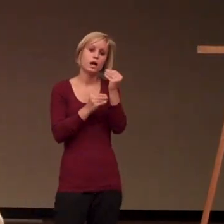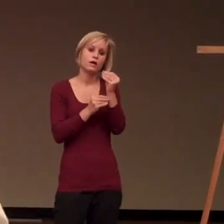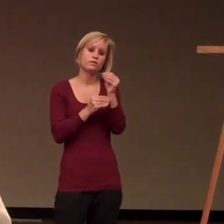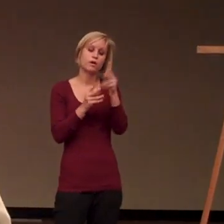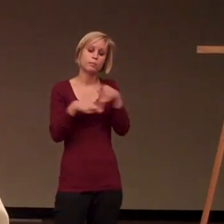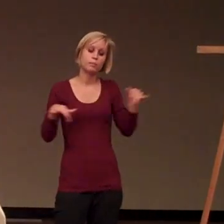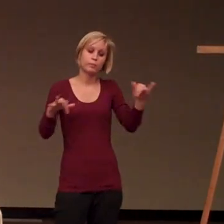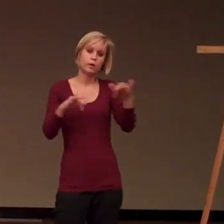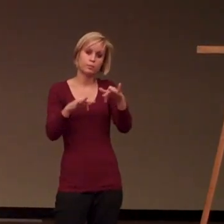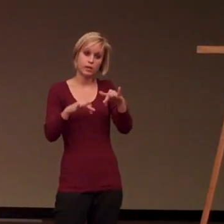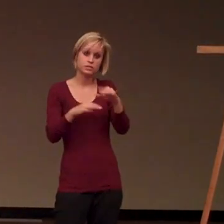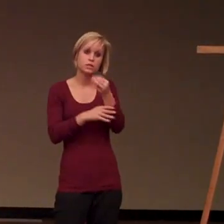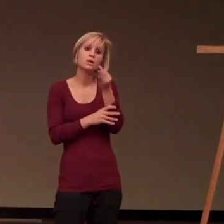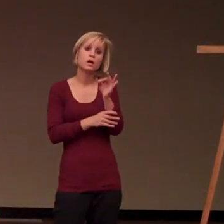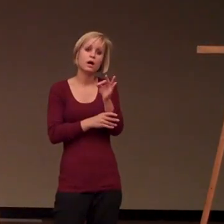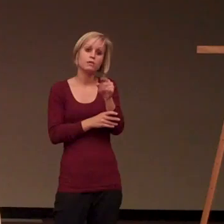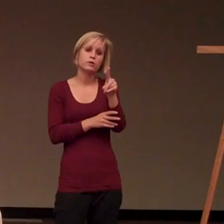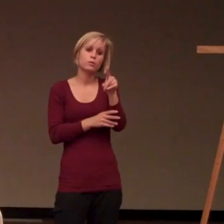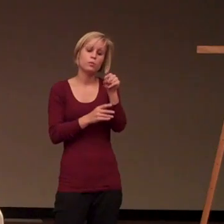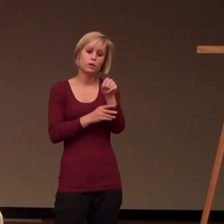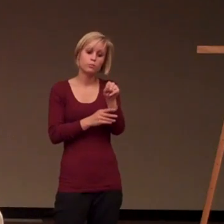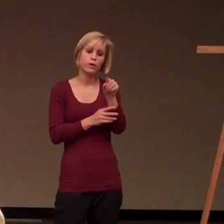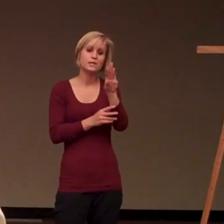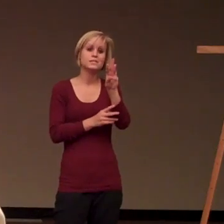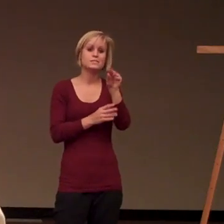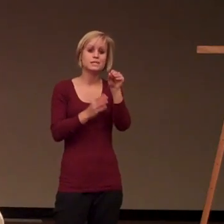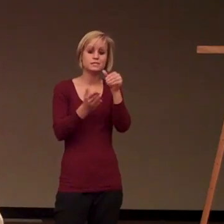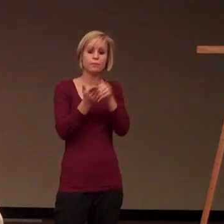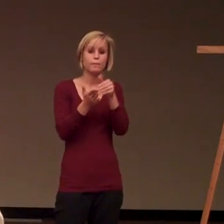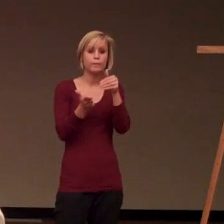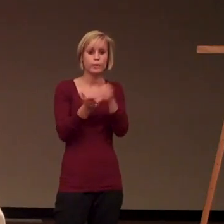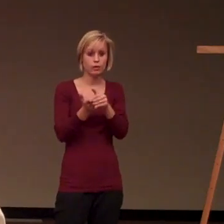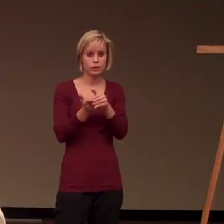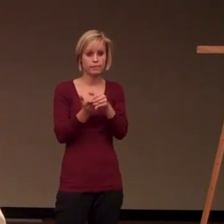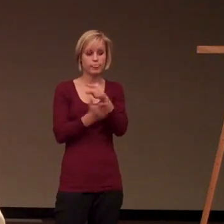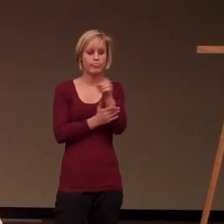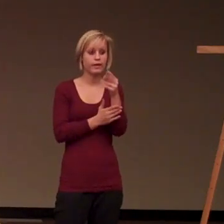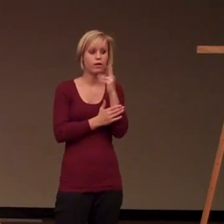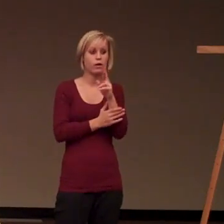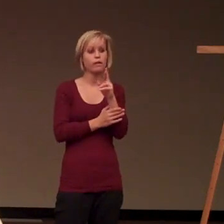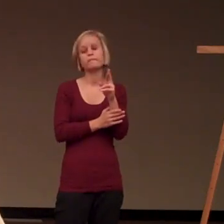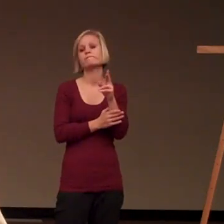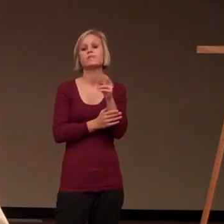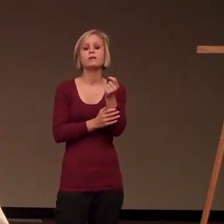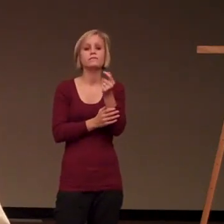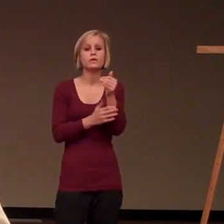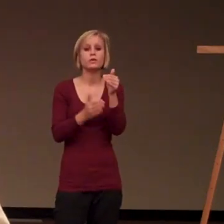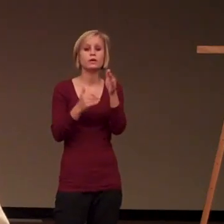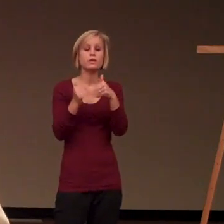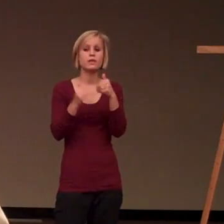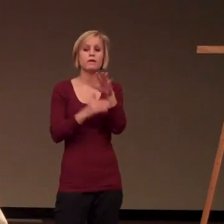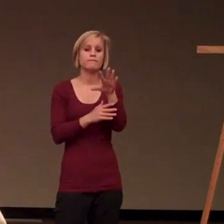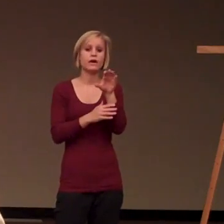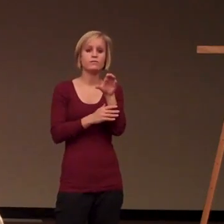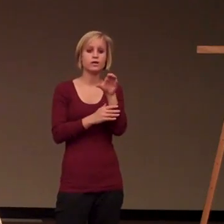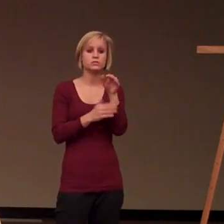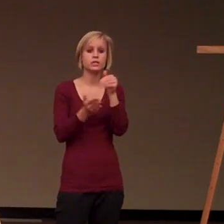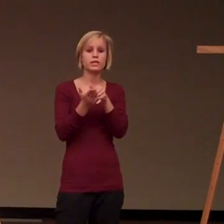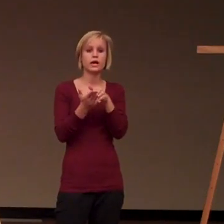population of 1.6 million, there are fewer than 500,000 slaves.